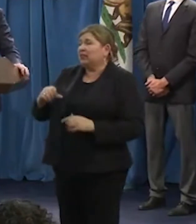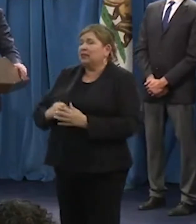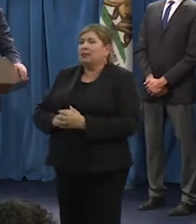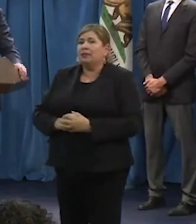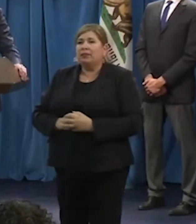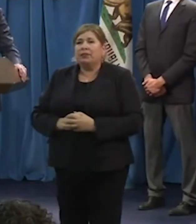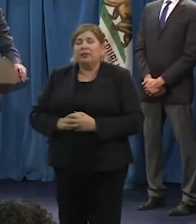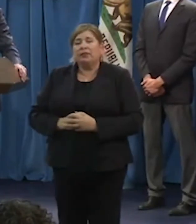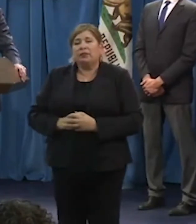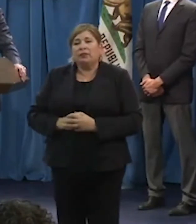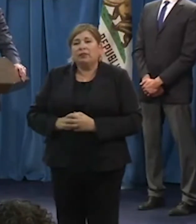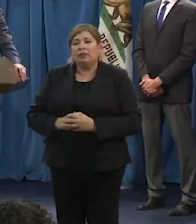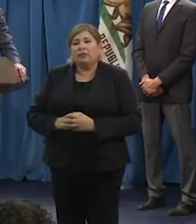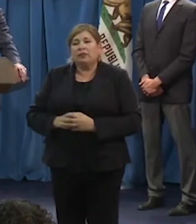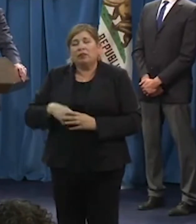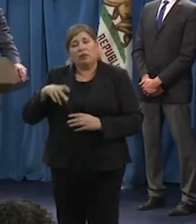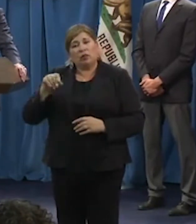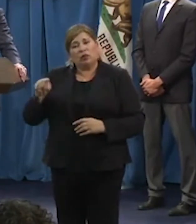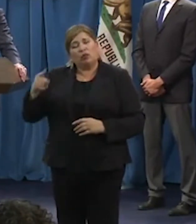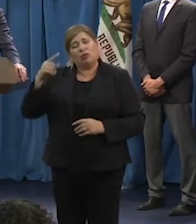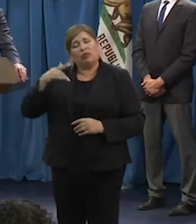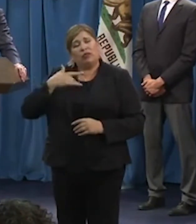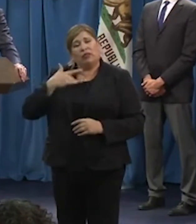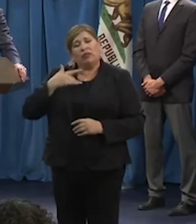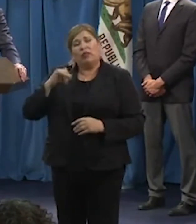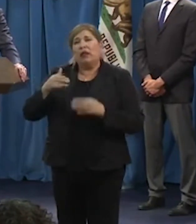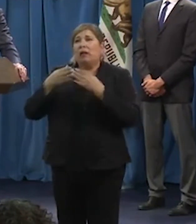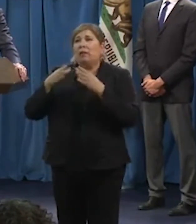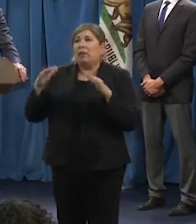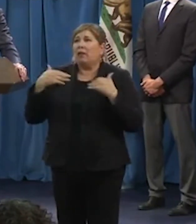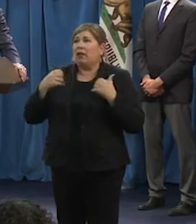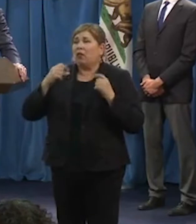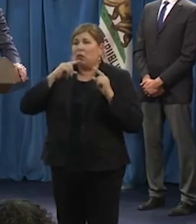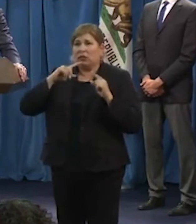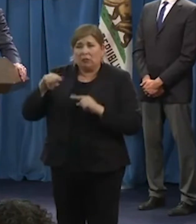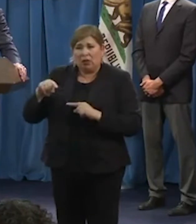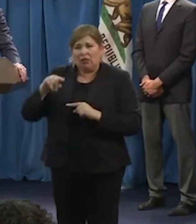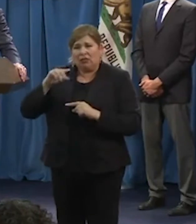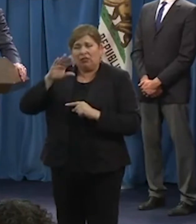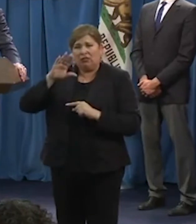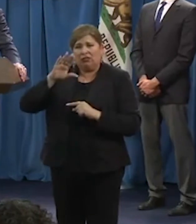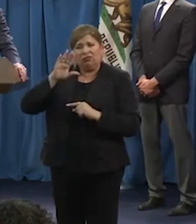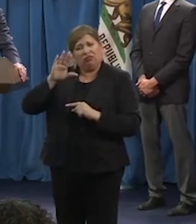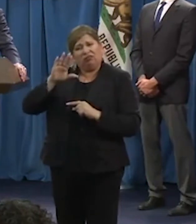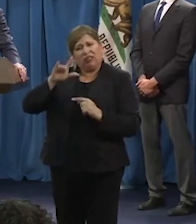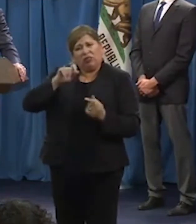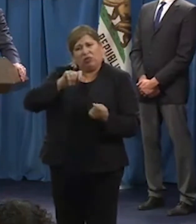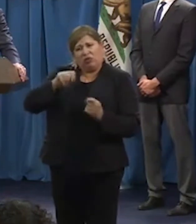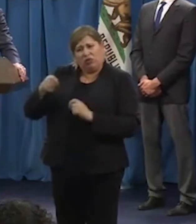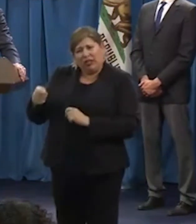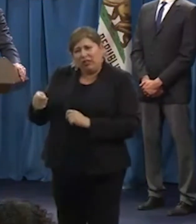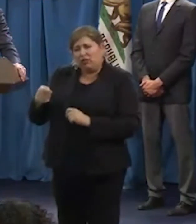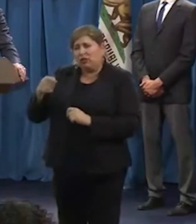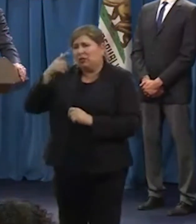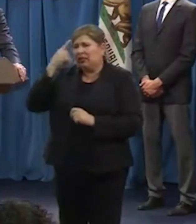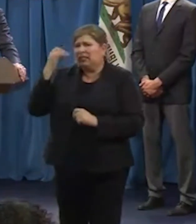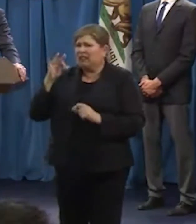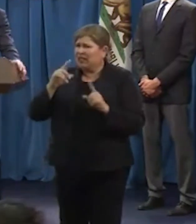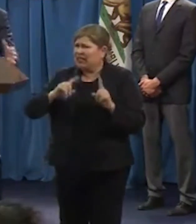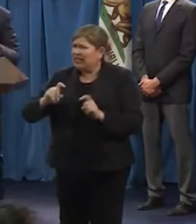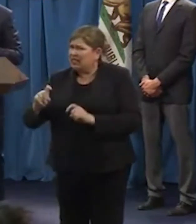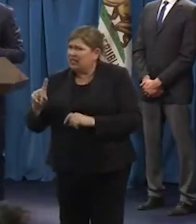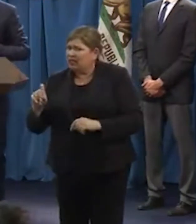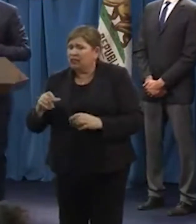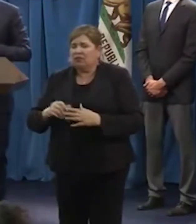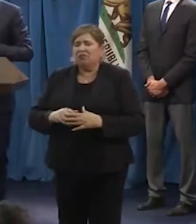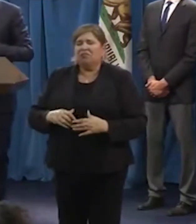response has at all changed because of, like, limitations on testing? Is it being, designed around that? No. I mean,